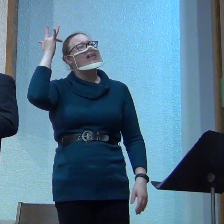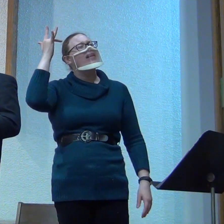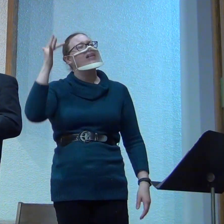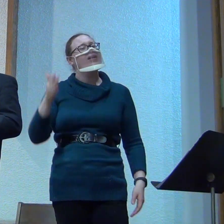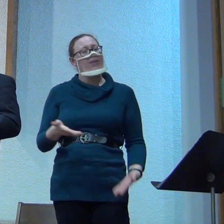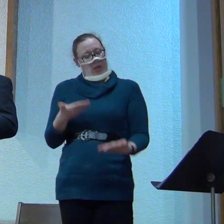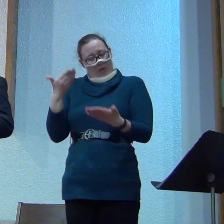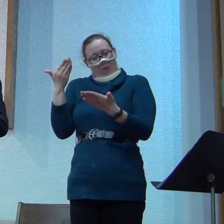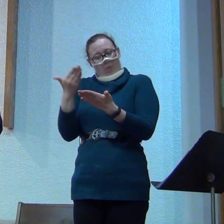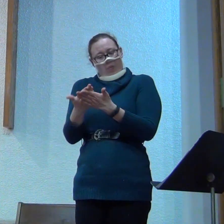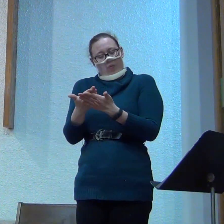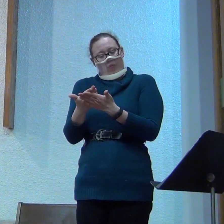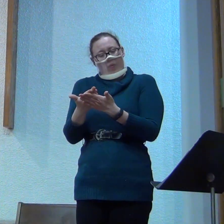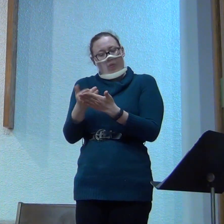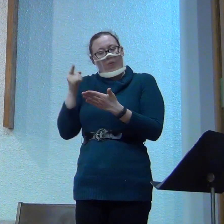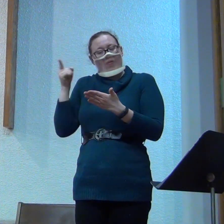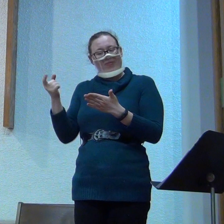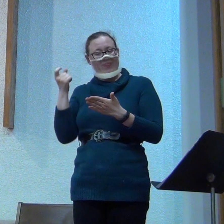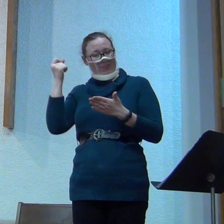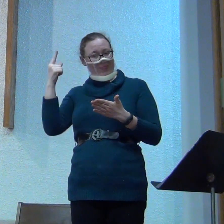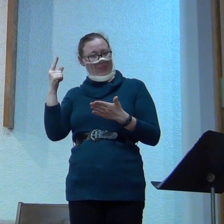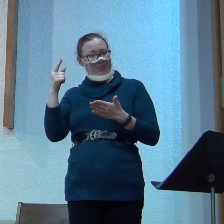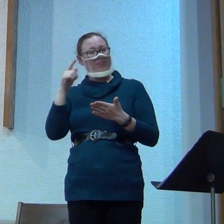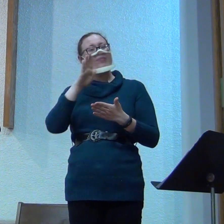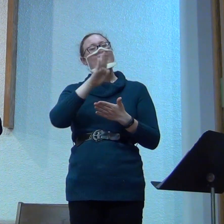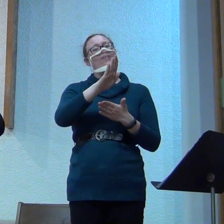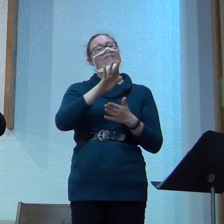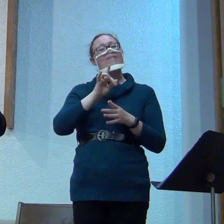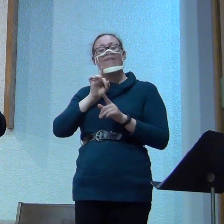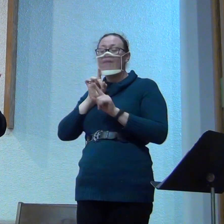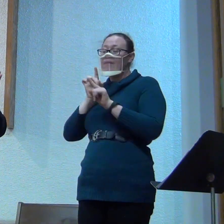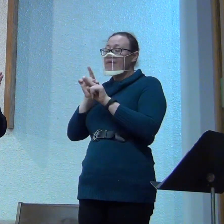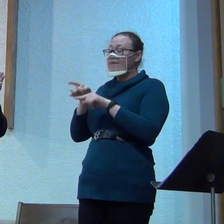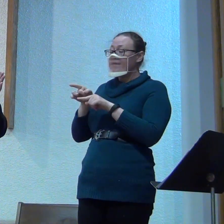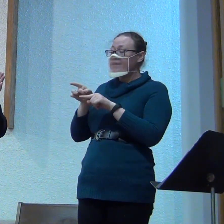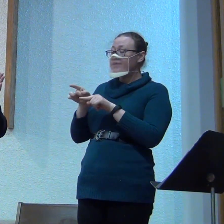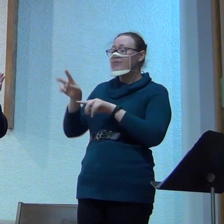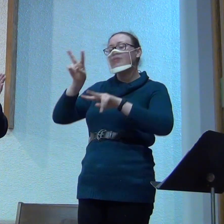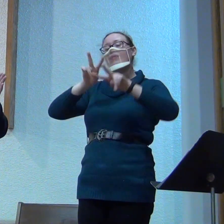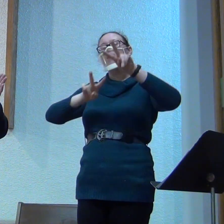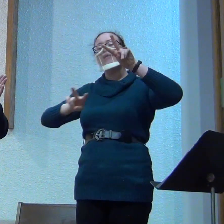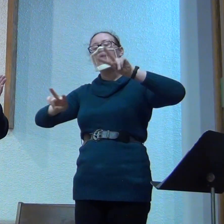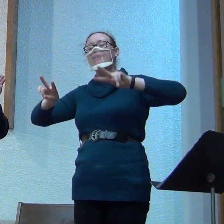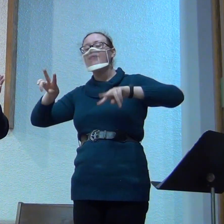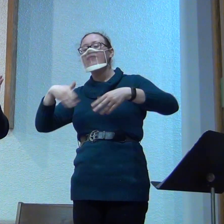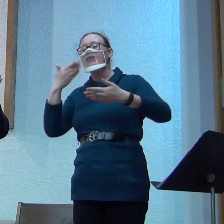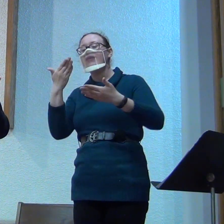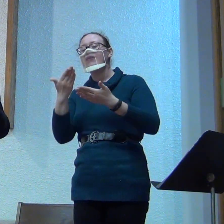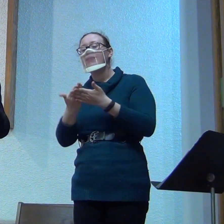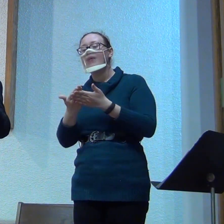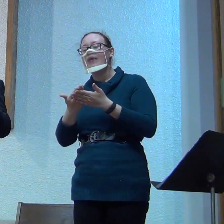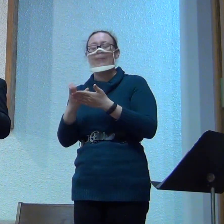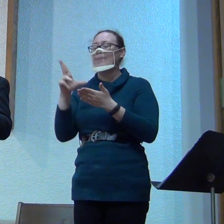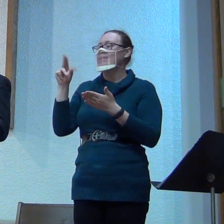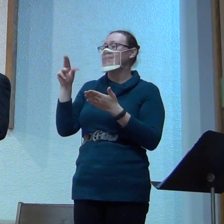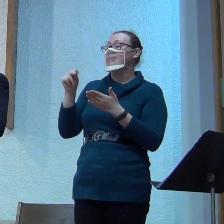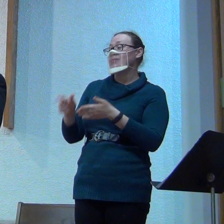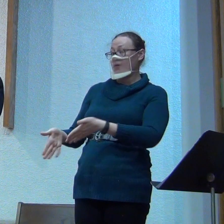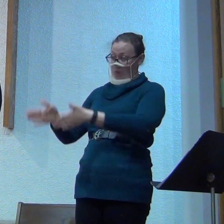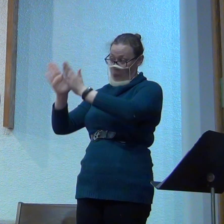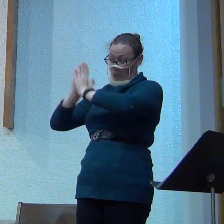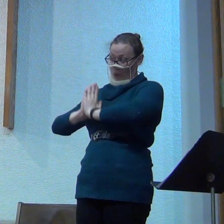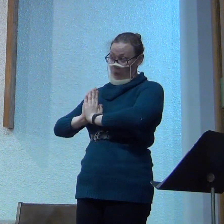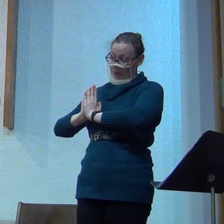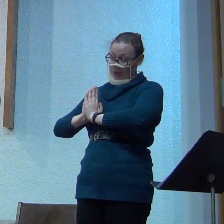proves that Jesus understood that Mary's words were not a simple observation of fact, but a